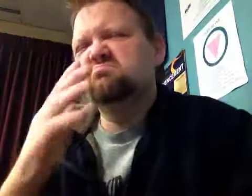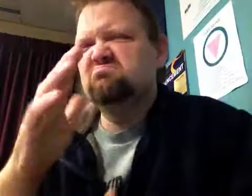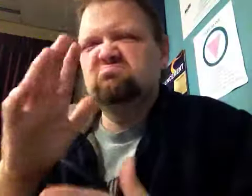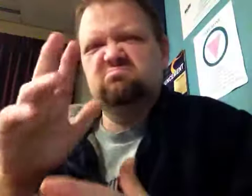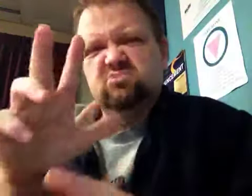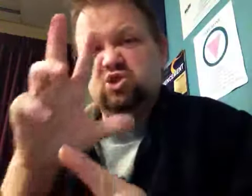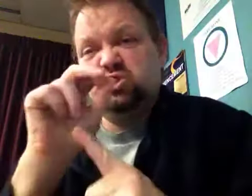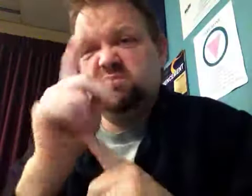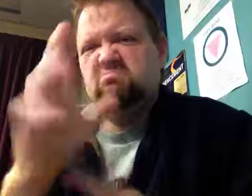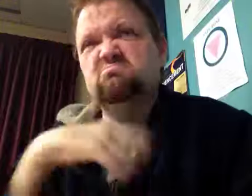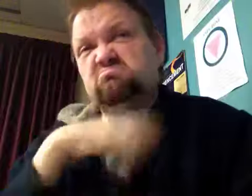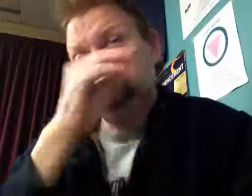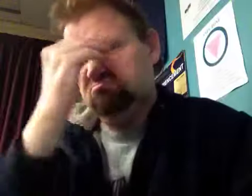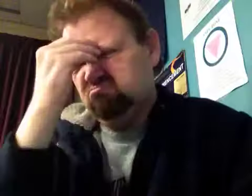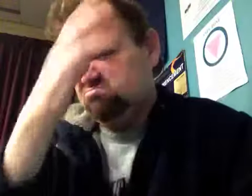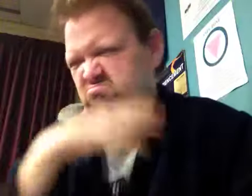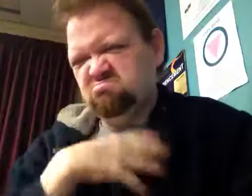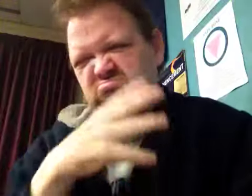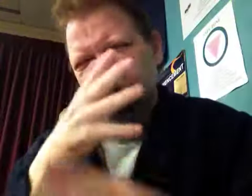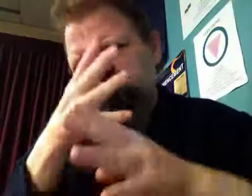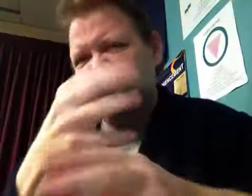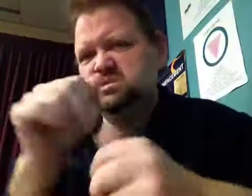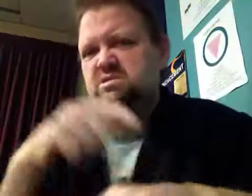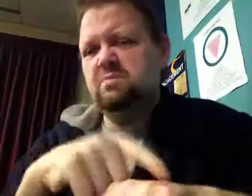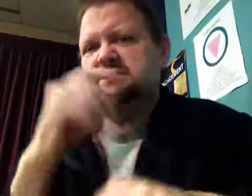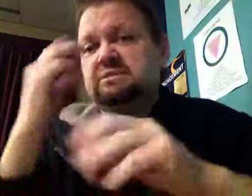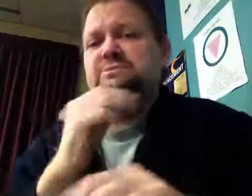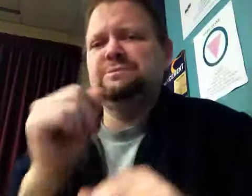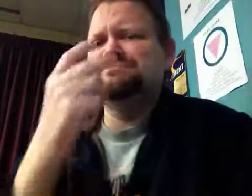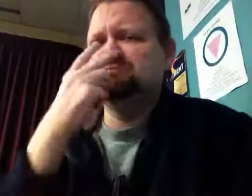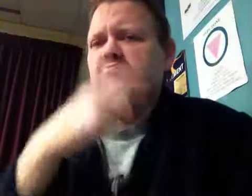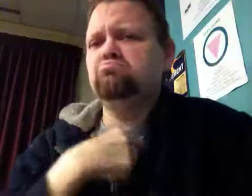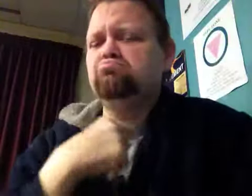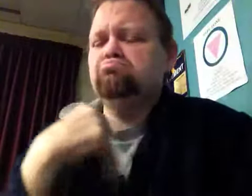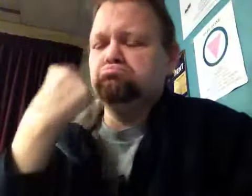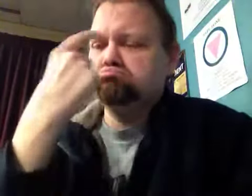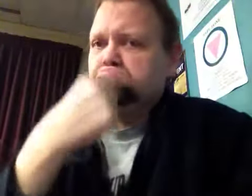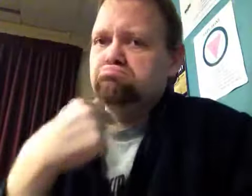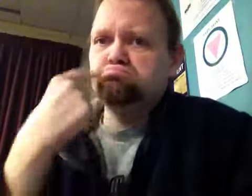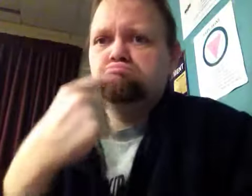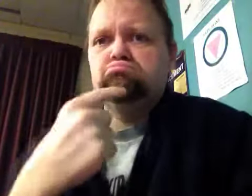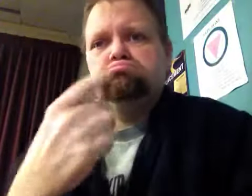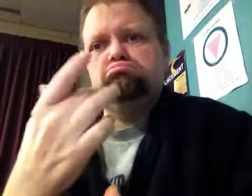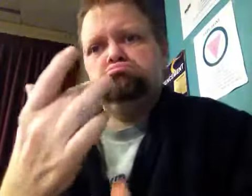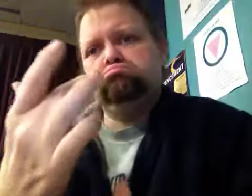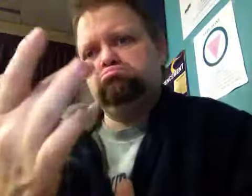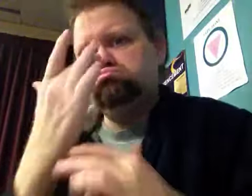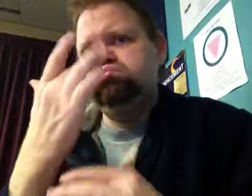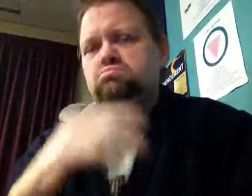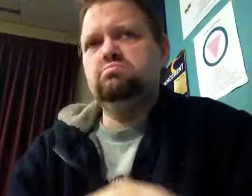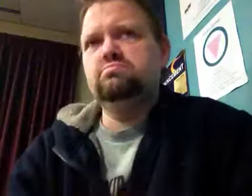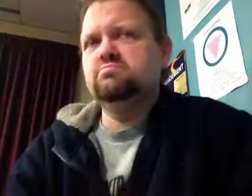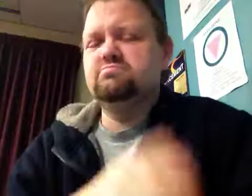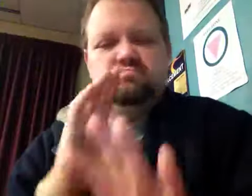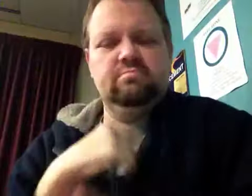their missing daughters. Also tonight, a high-flying circus act goes horribly wrong, sending performers to the hospital after crashing to the ground in front